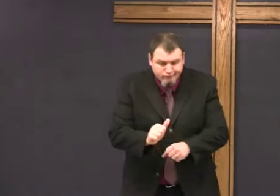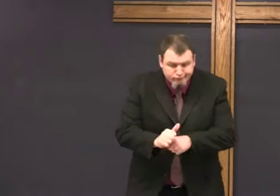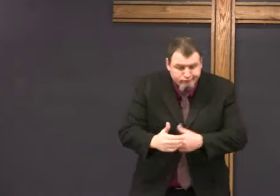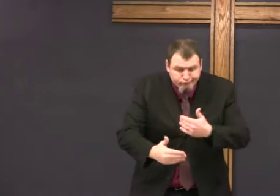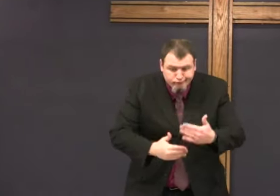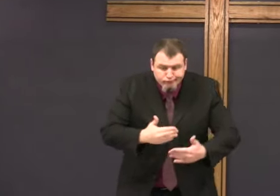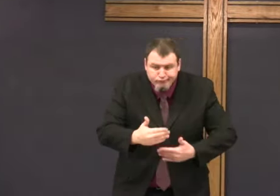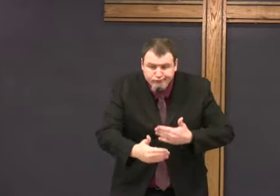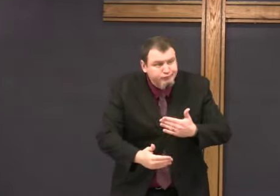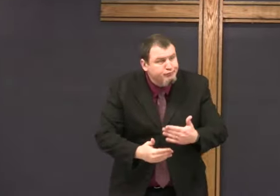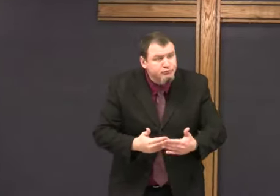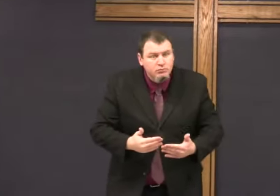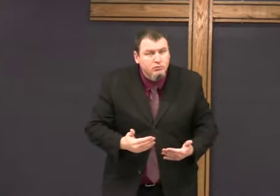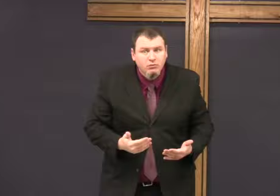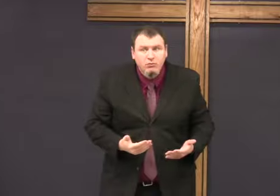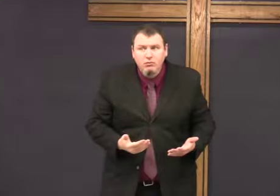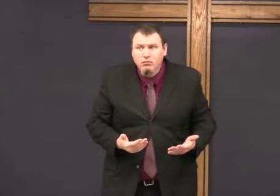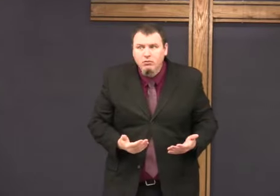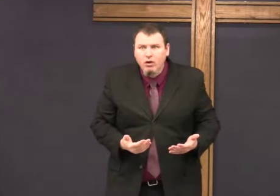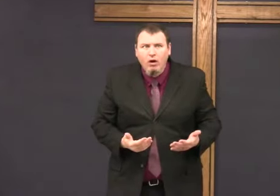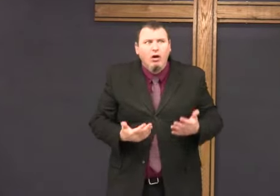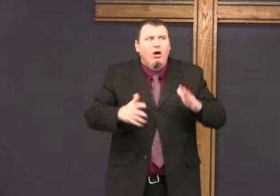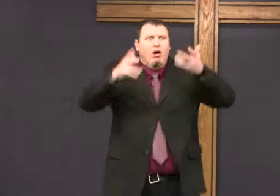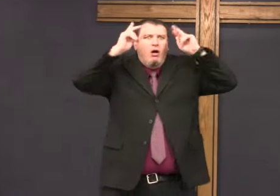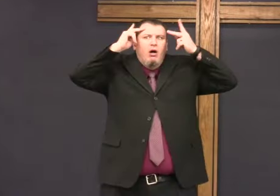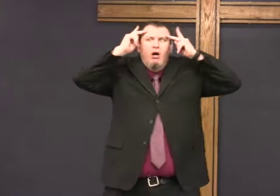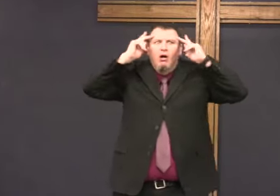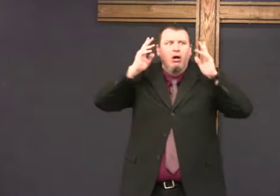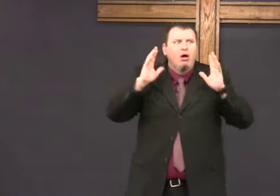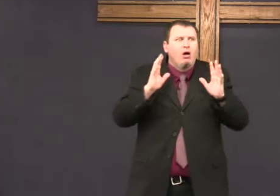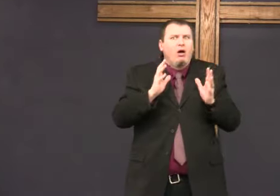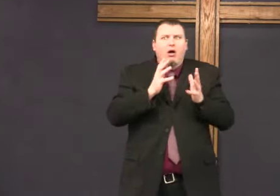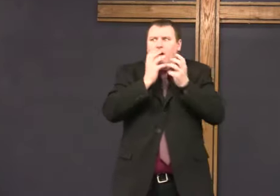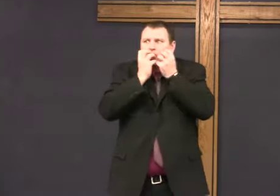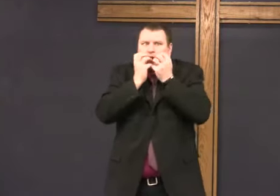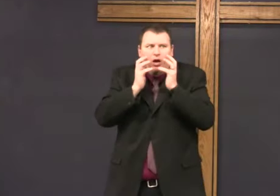doing. And Nehemiah's like, all right, I'm going to keep